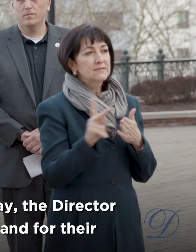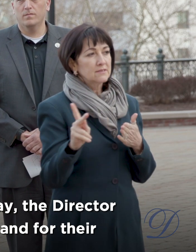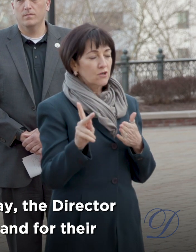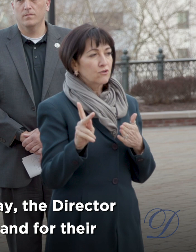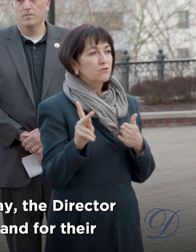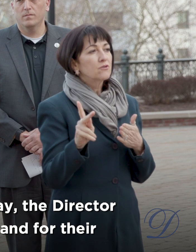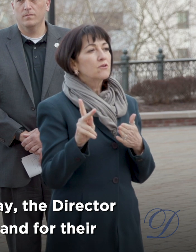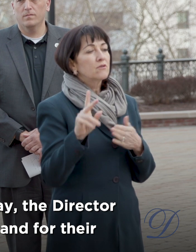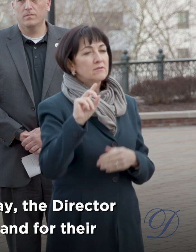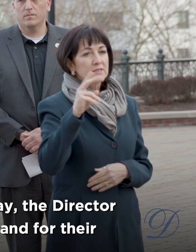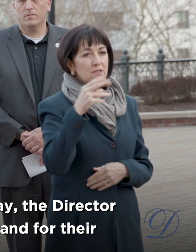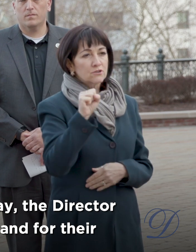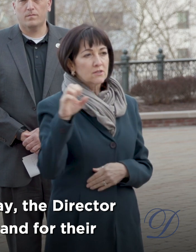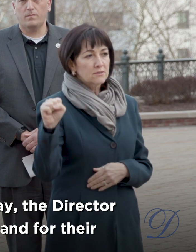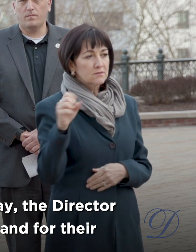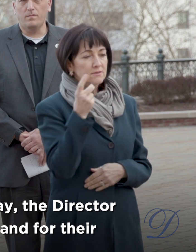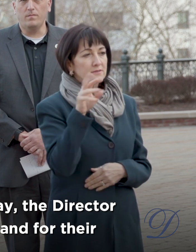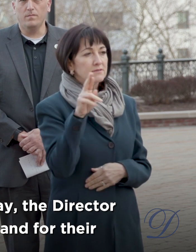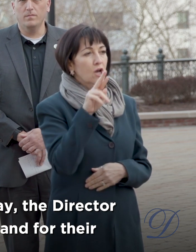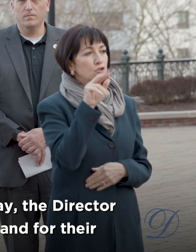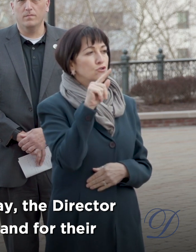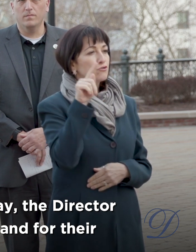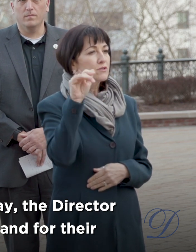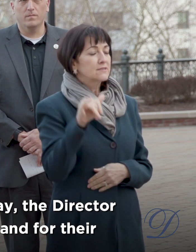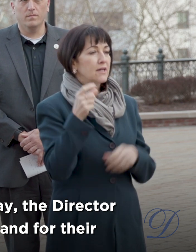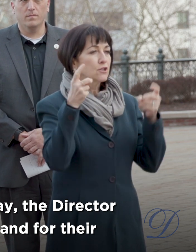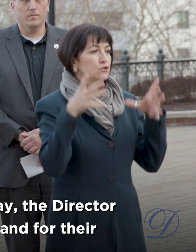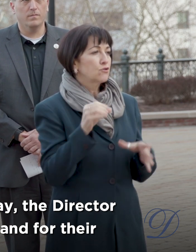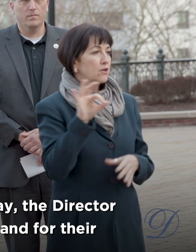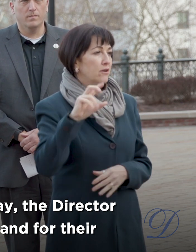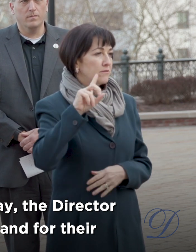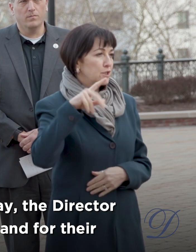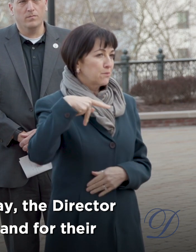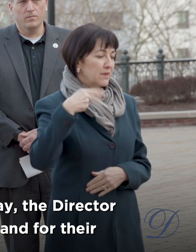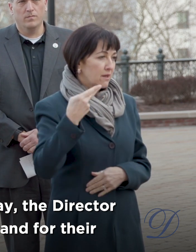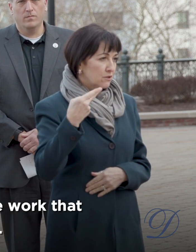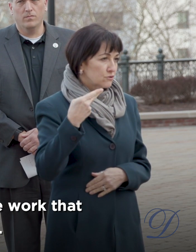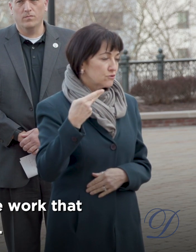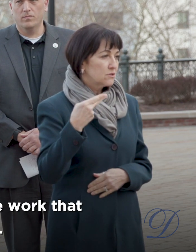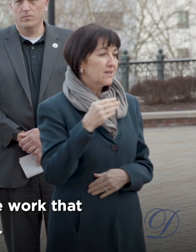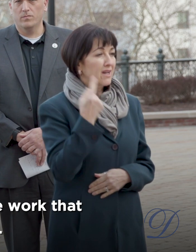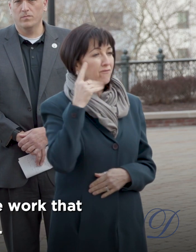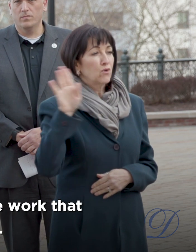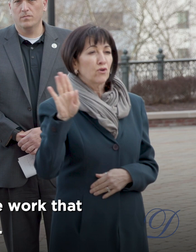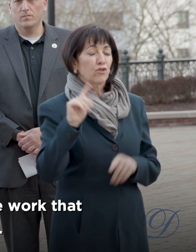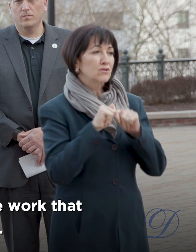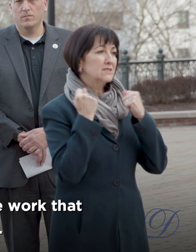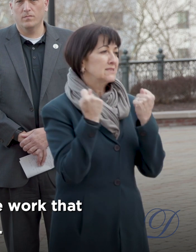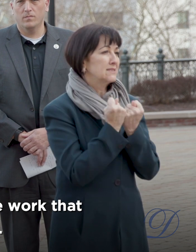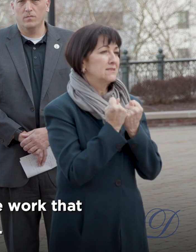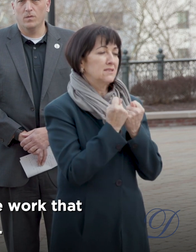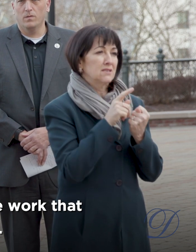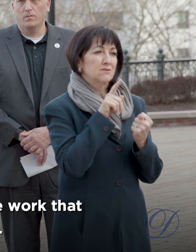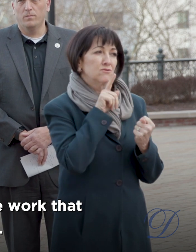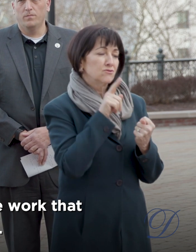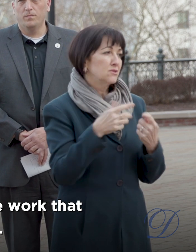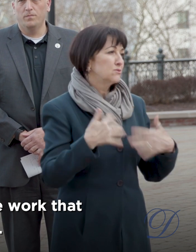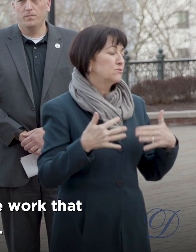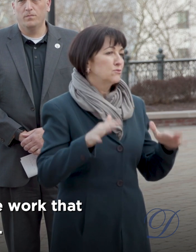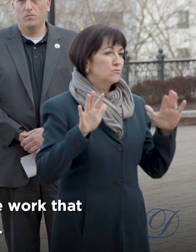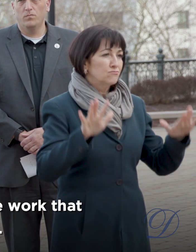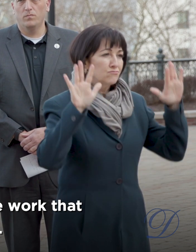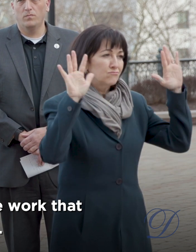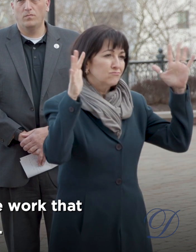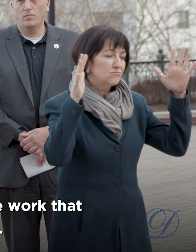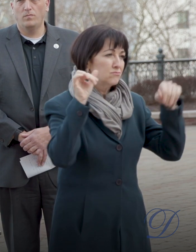and Dr. Carol Rote, the Director of the Division of Public Health, and for their teams for really the incredible work